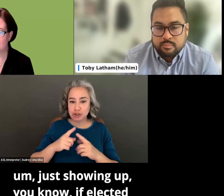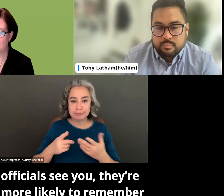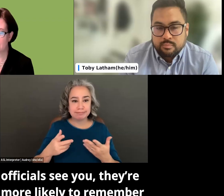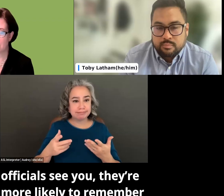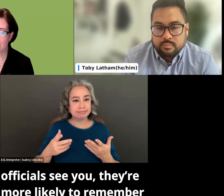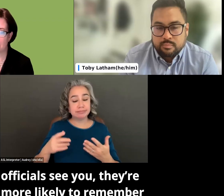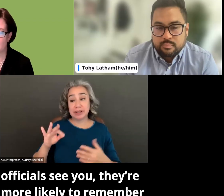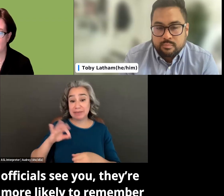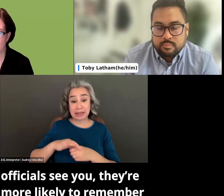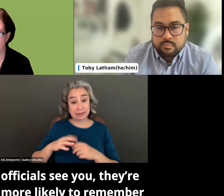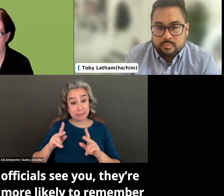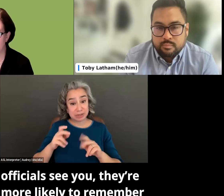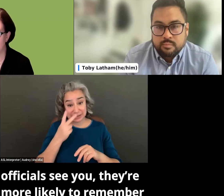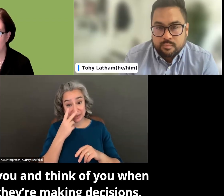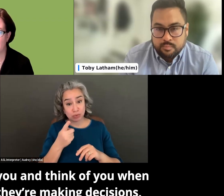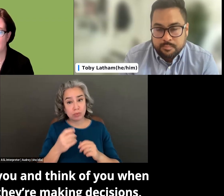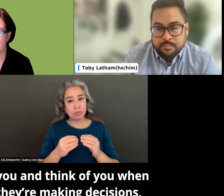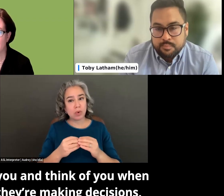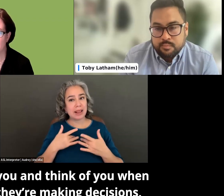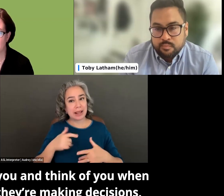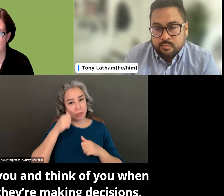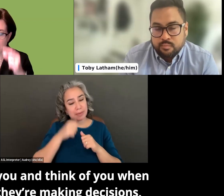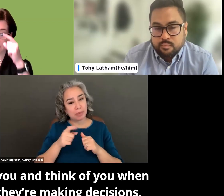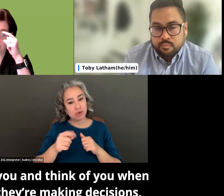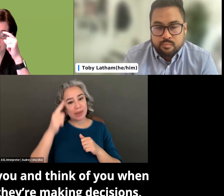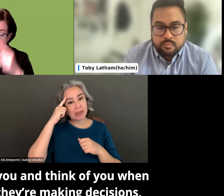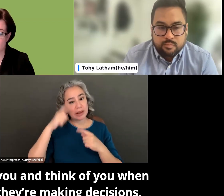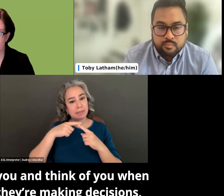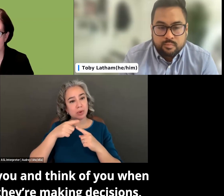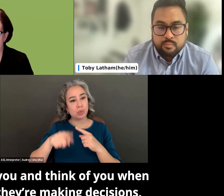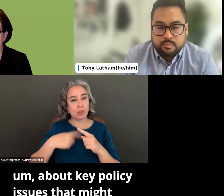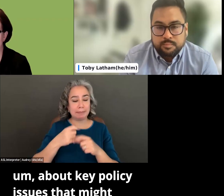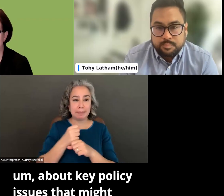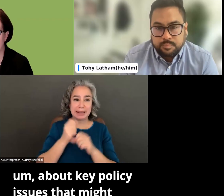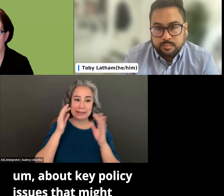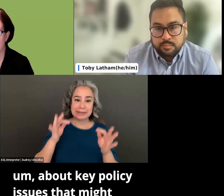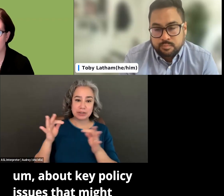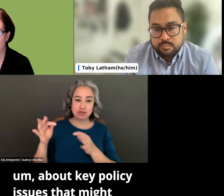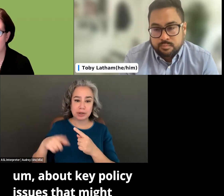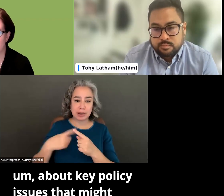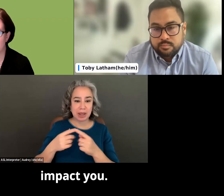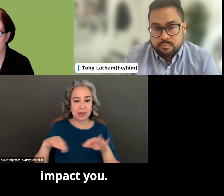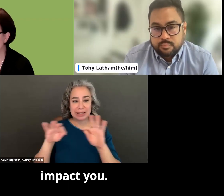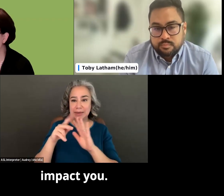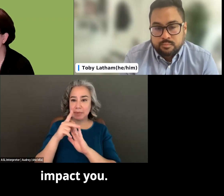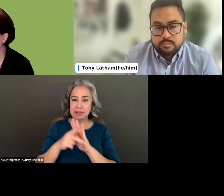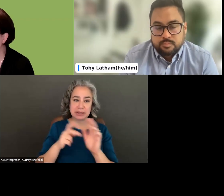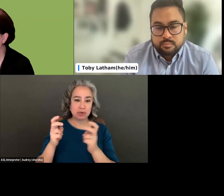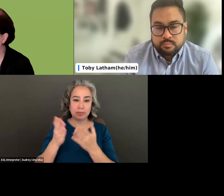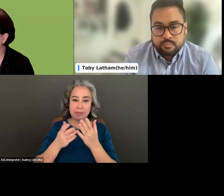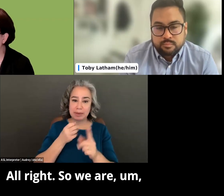if elected officials see you, they're more likely to remember you and think of you when they're making decisions about key policy issues that might impact